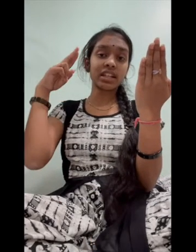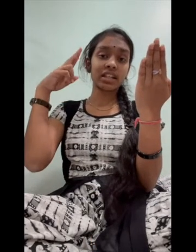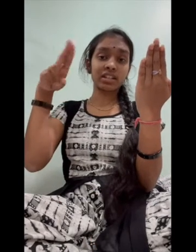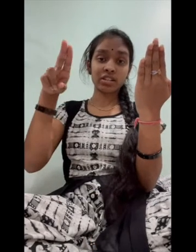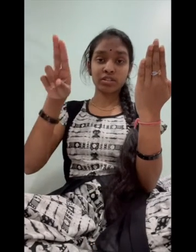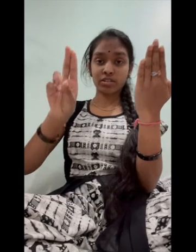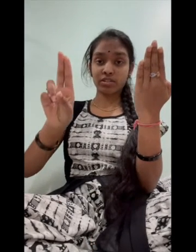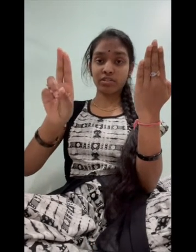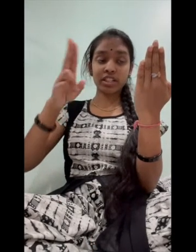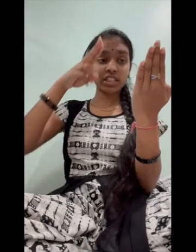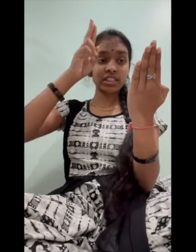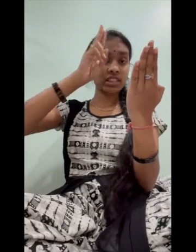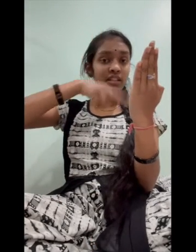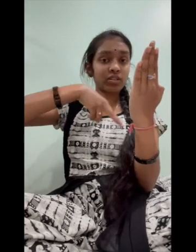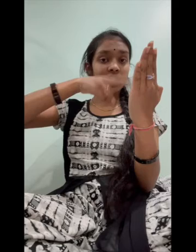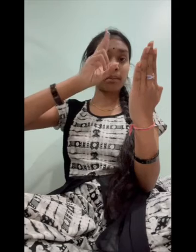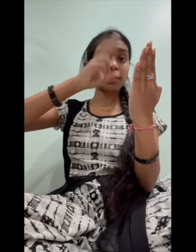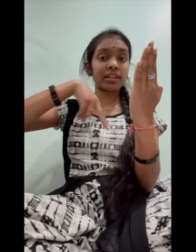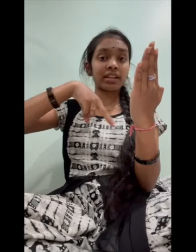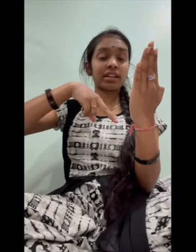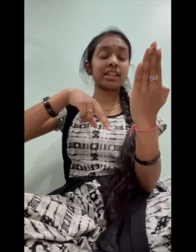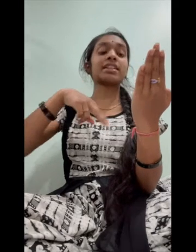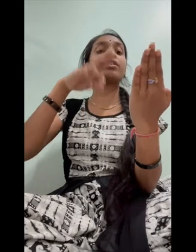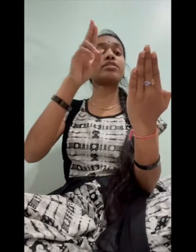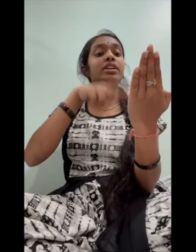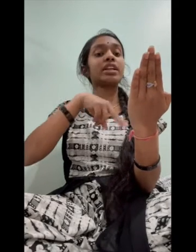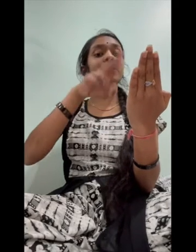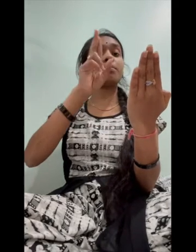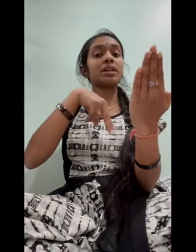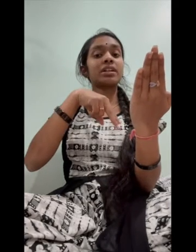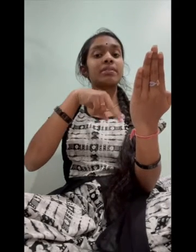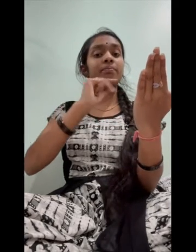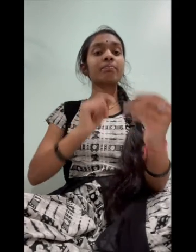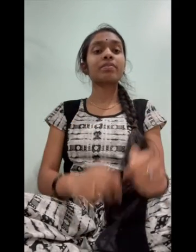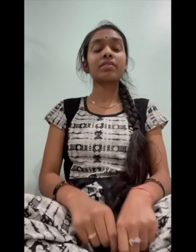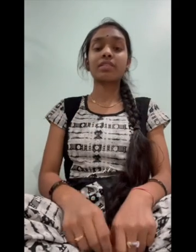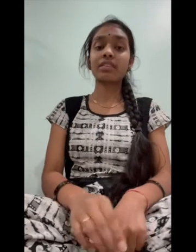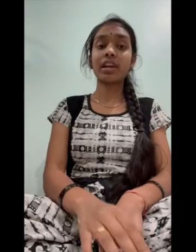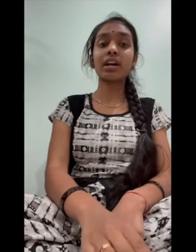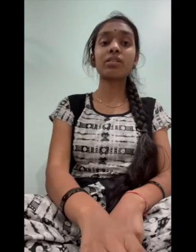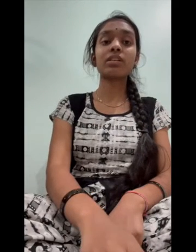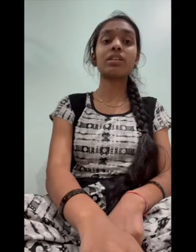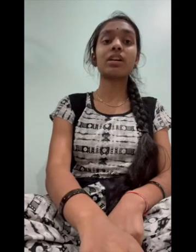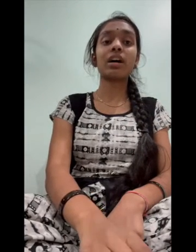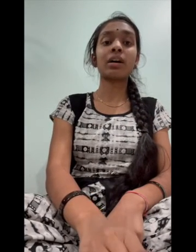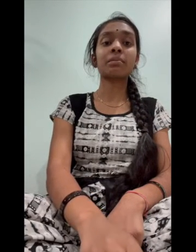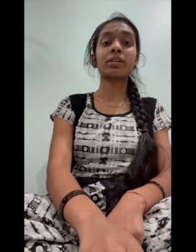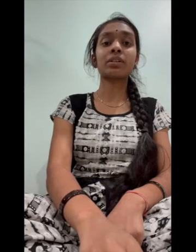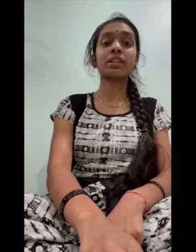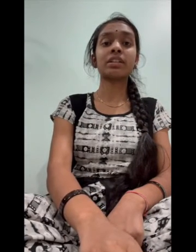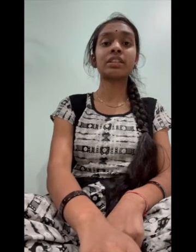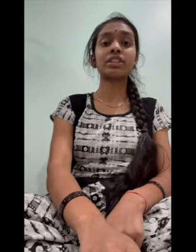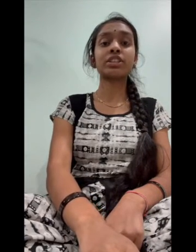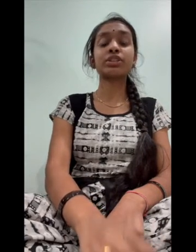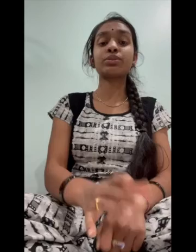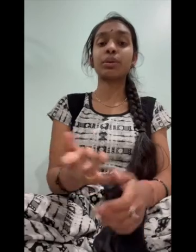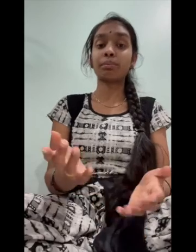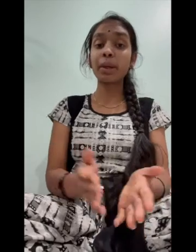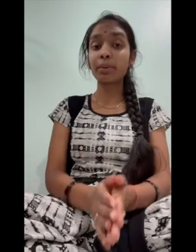and 2 fingers going up and down, as in you're reading a book. Now I'm gonna teach you what paper